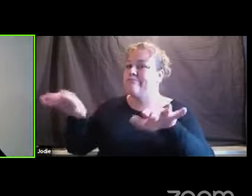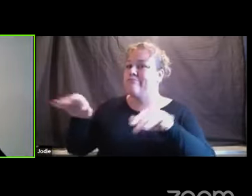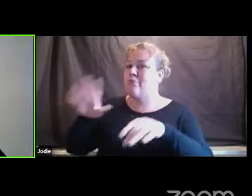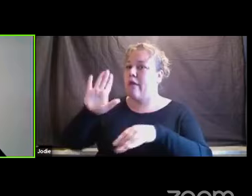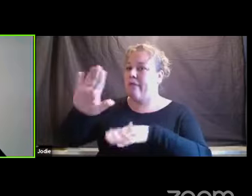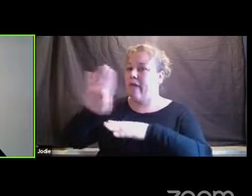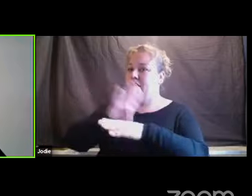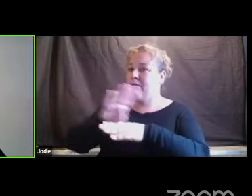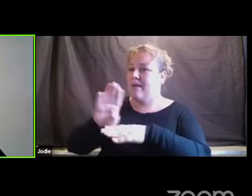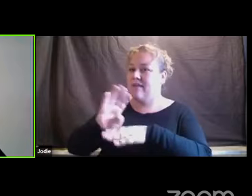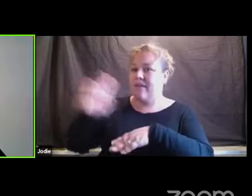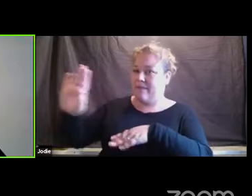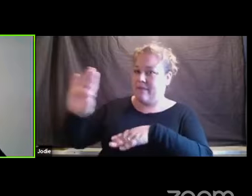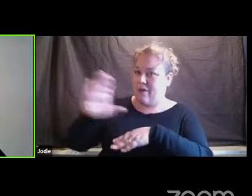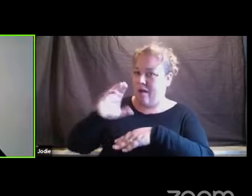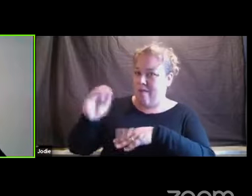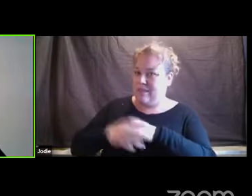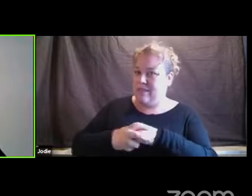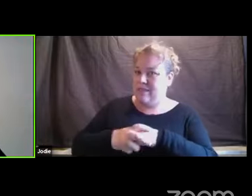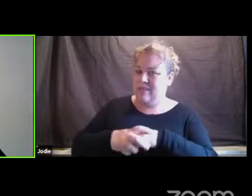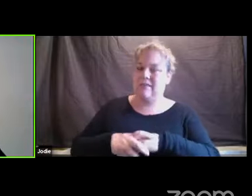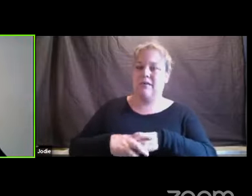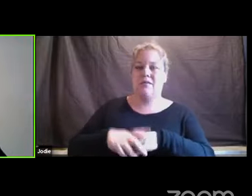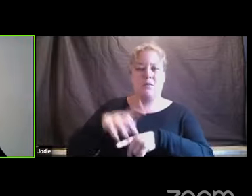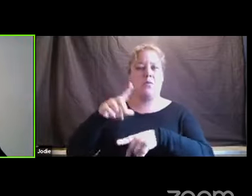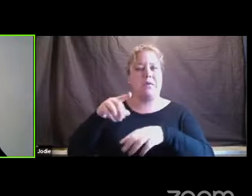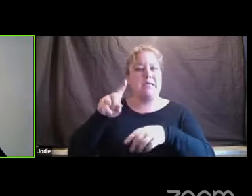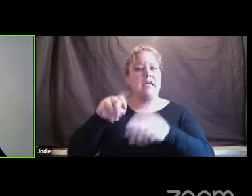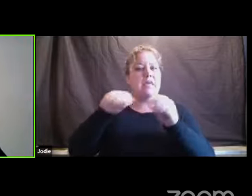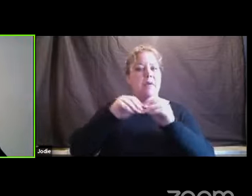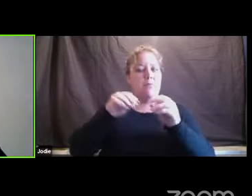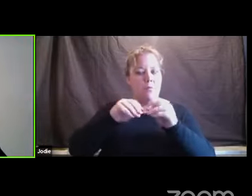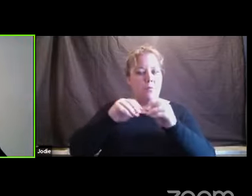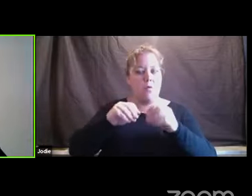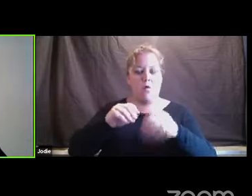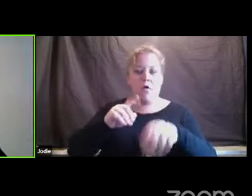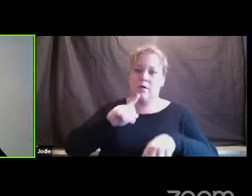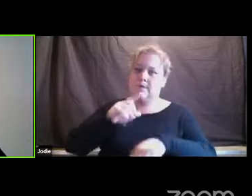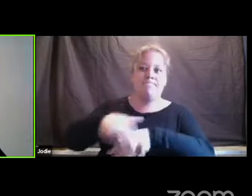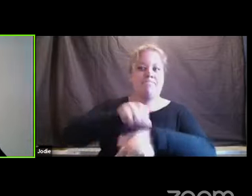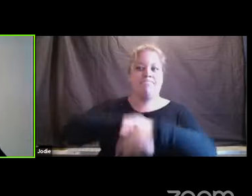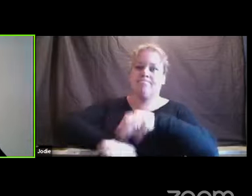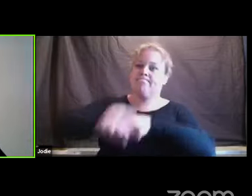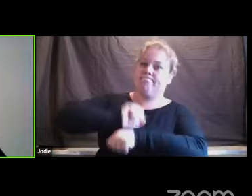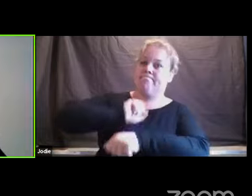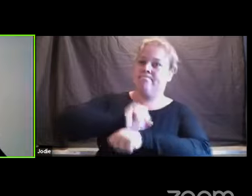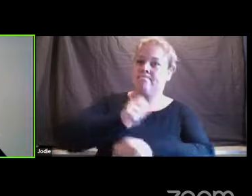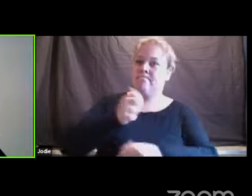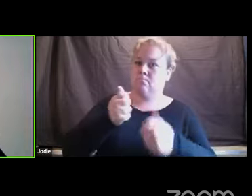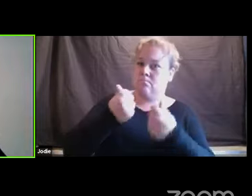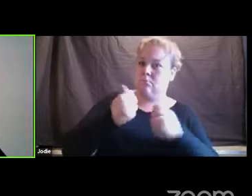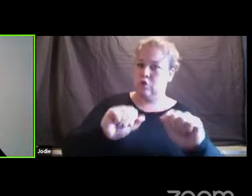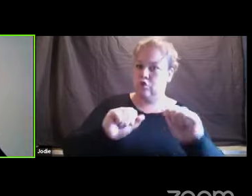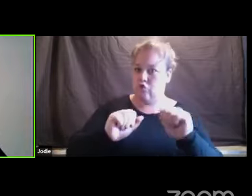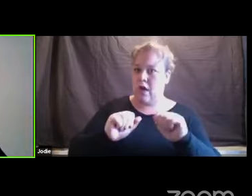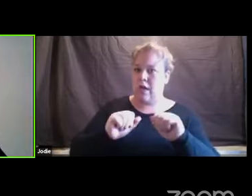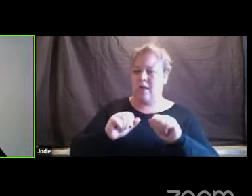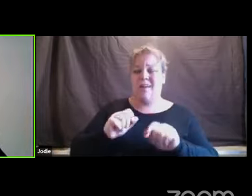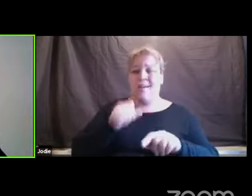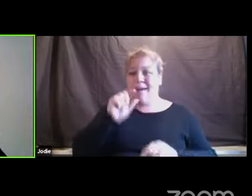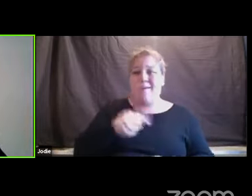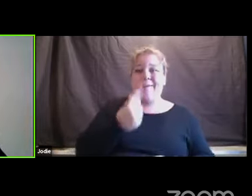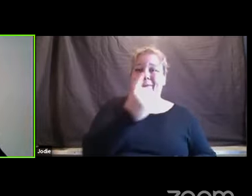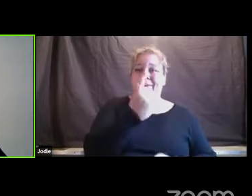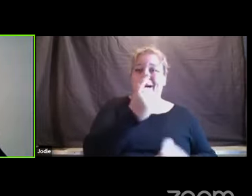to need to be a bit more aggressive, and that's going to take a whole community lift. That is not